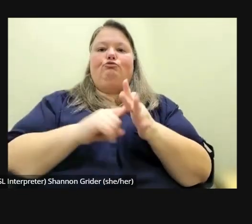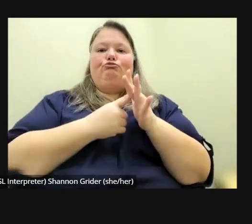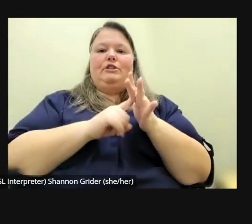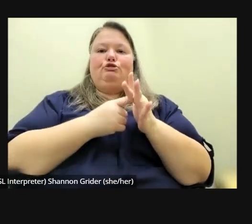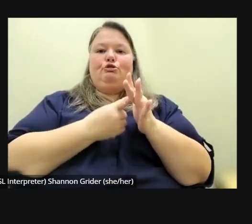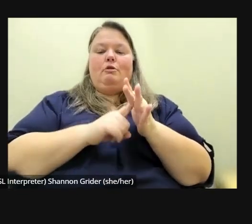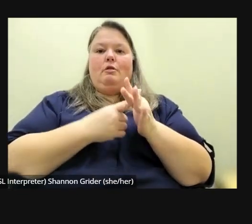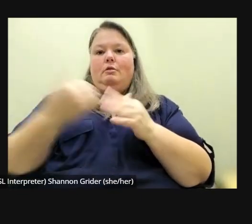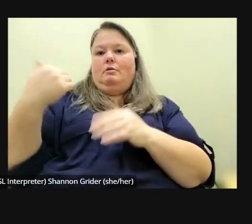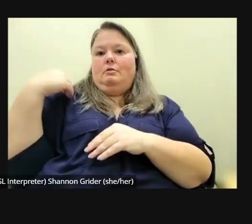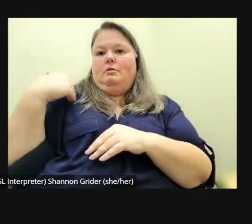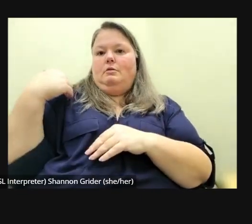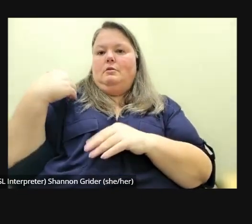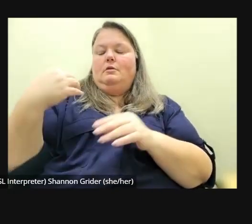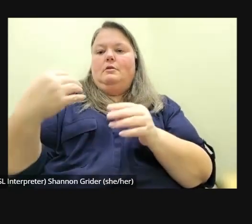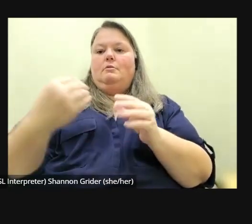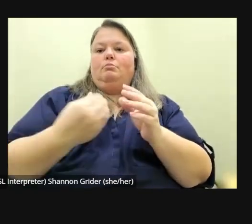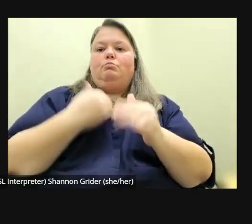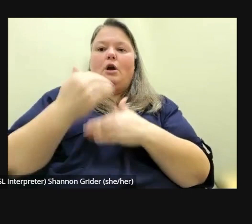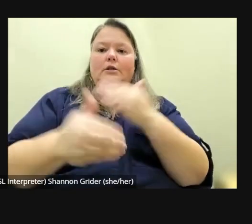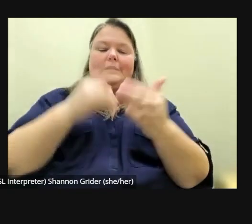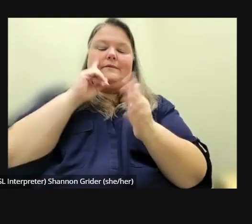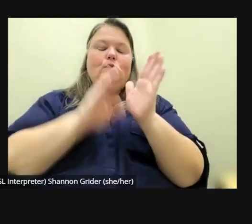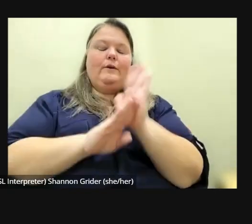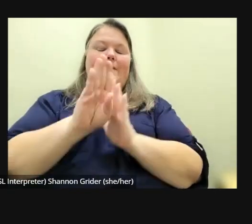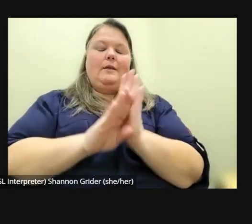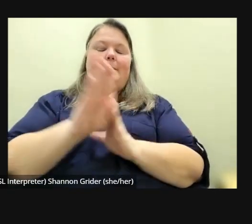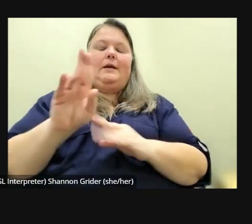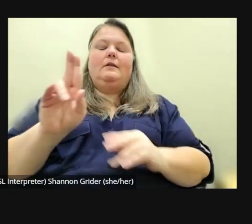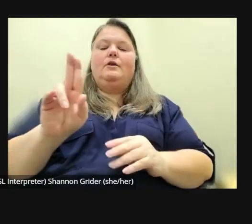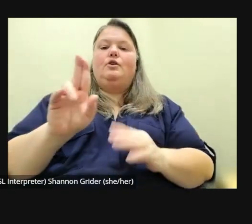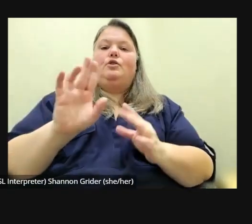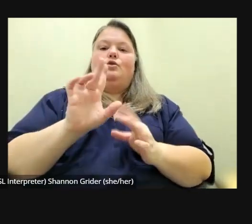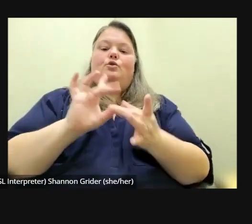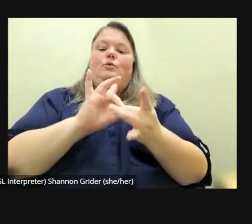process for developing the United We Learn report.